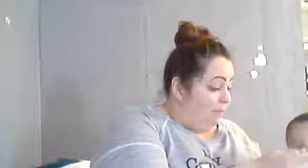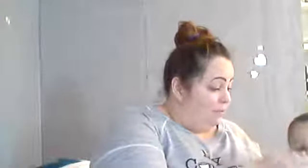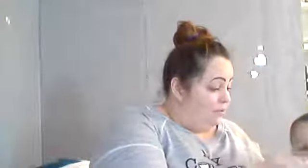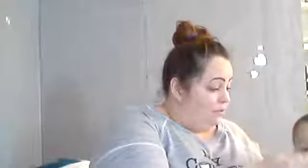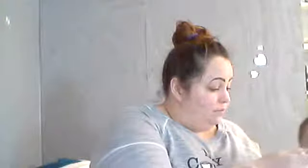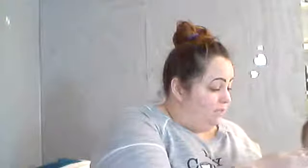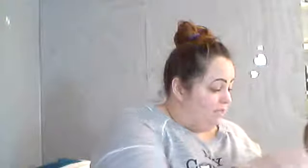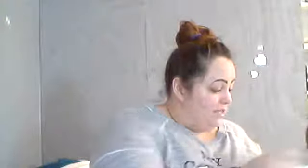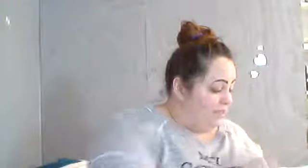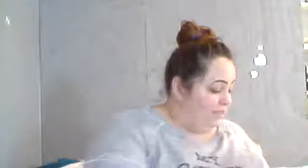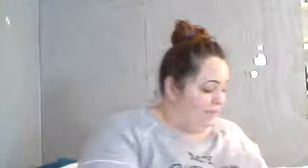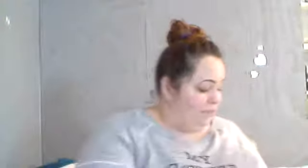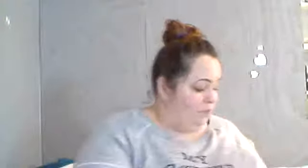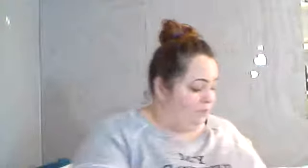Apple. This is apple mango.